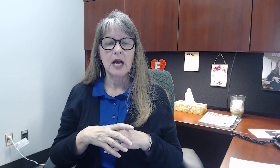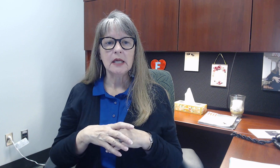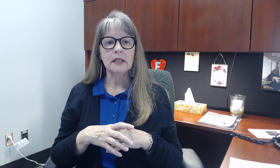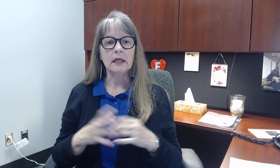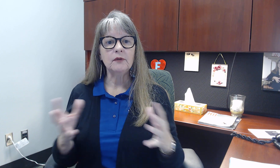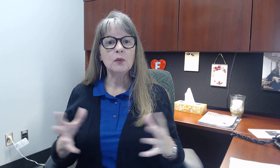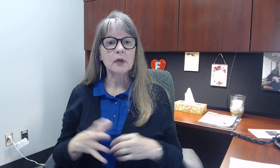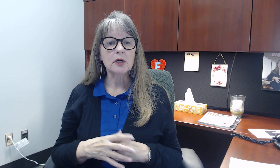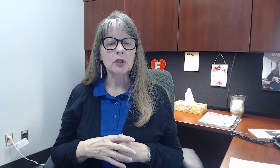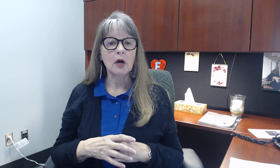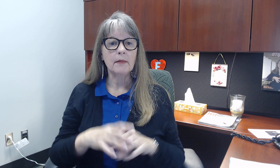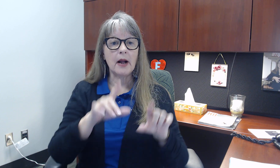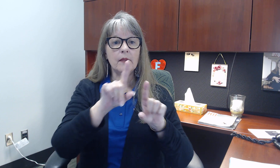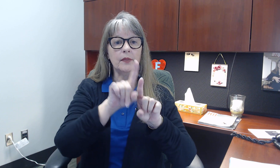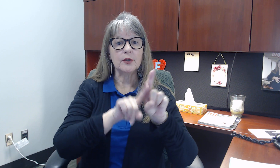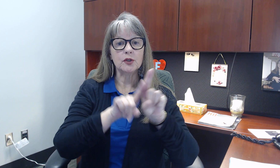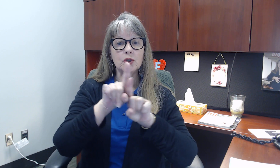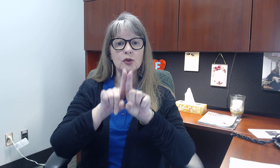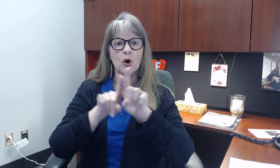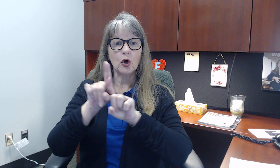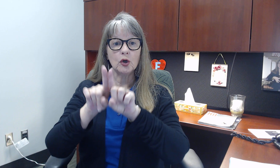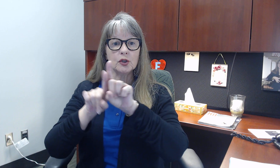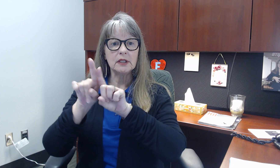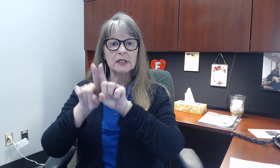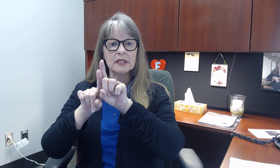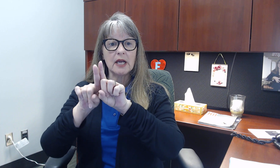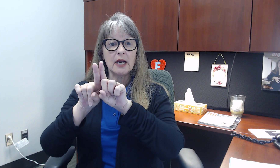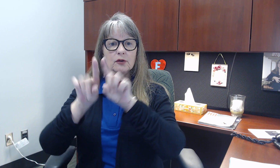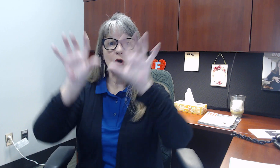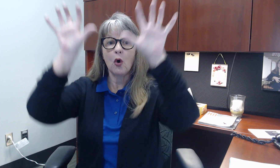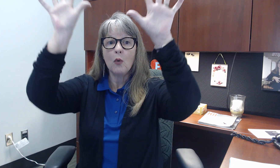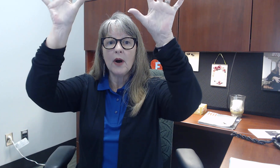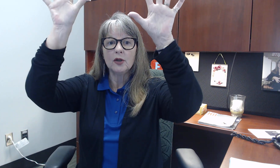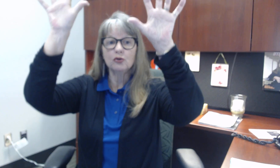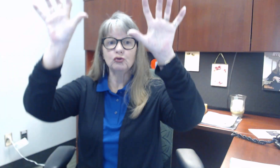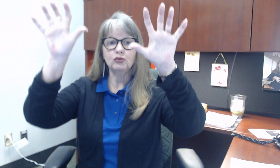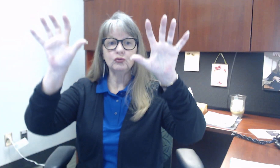Like if you wanted to talk about the stars in the sky, there's a whole bunch.